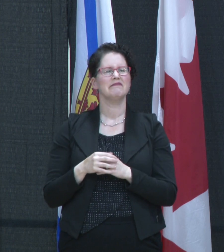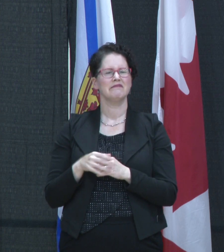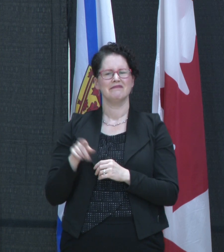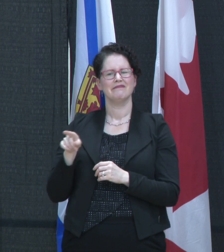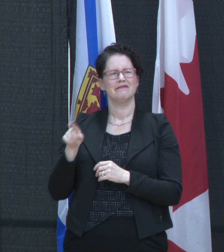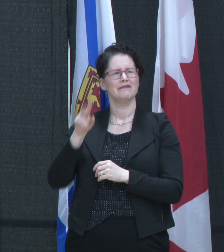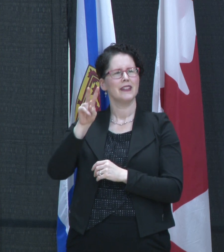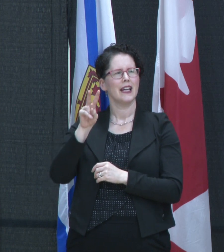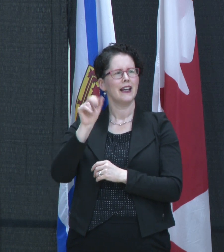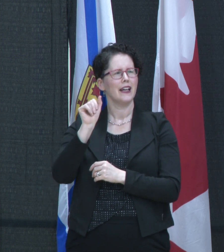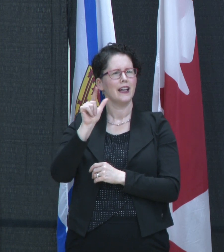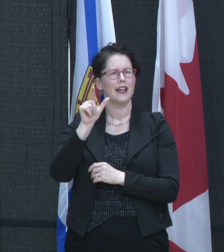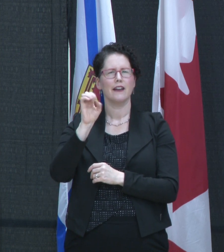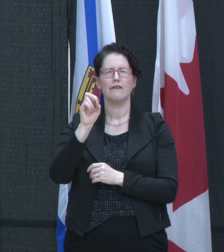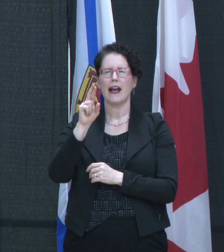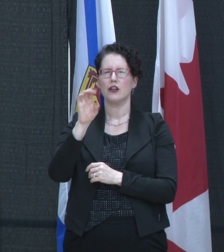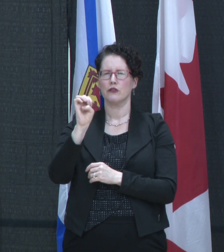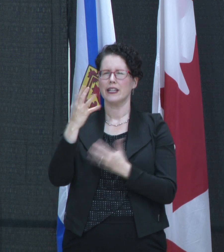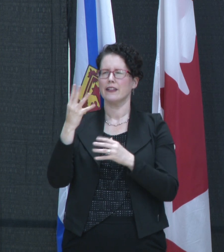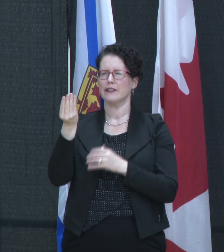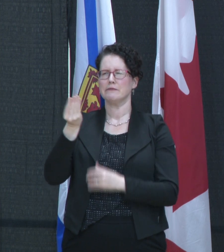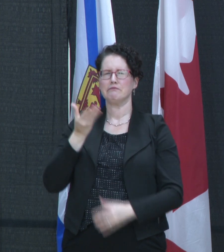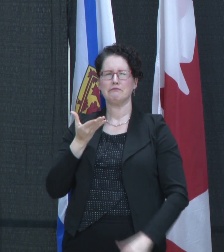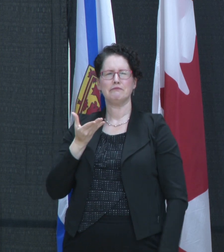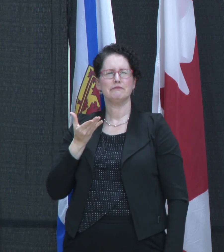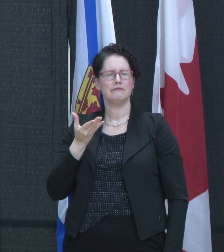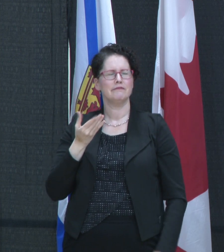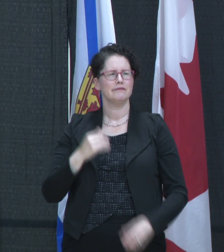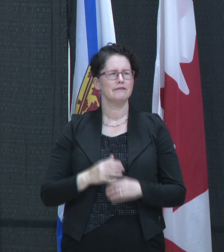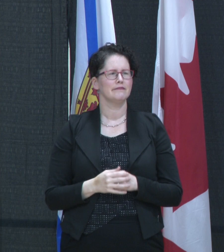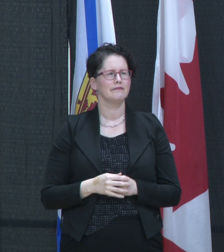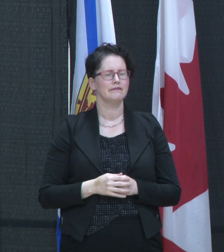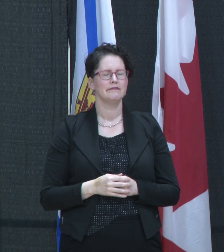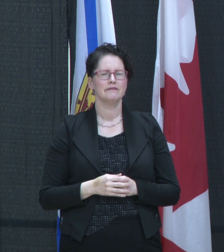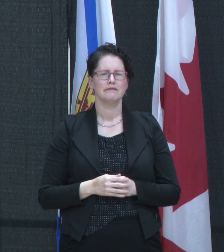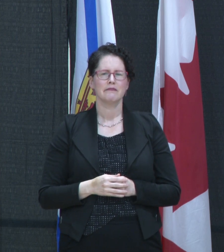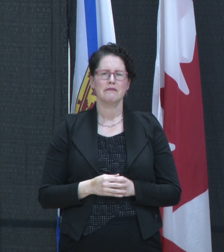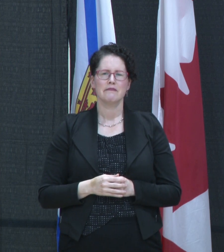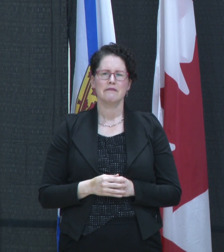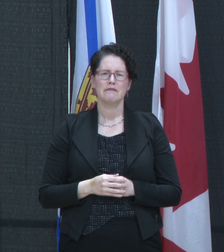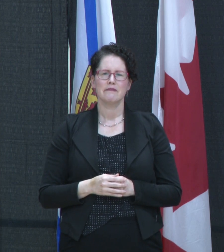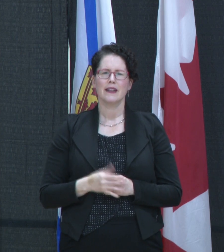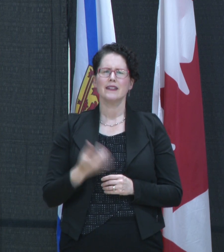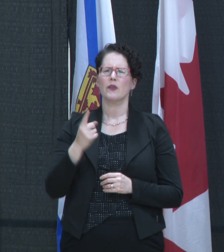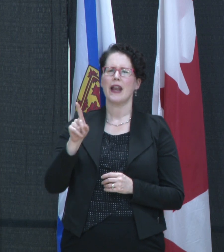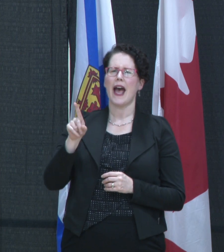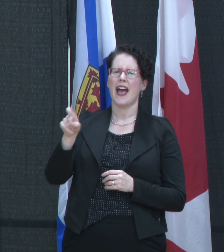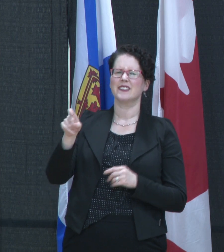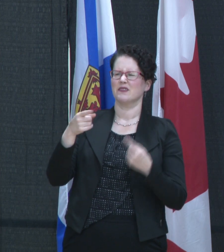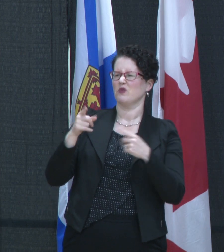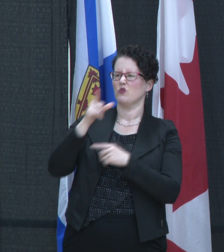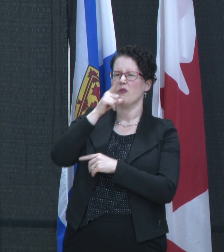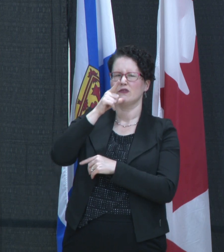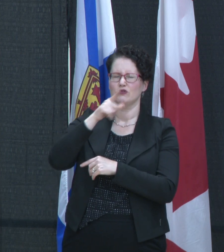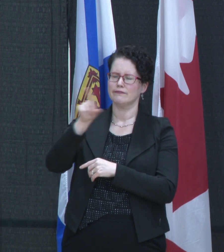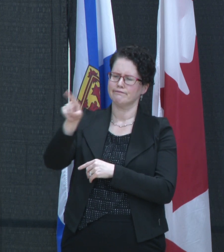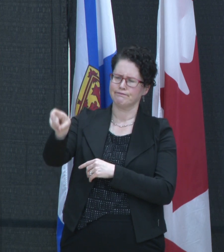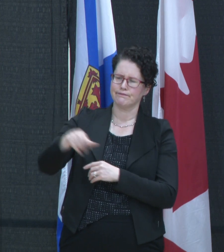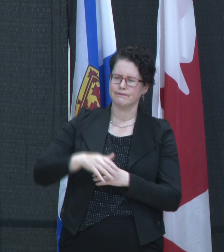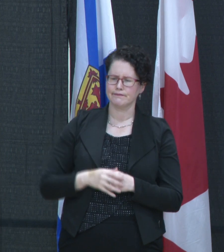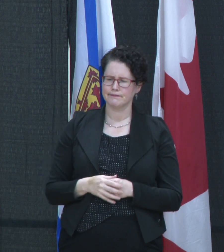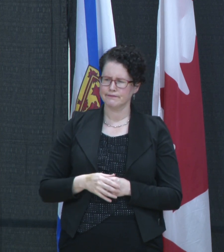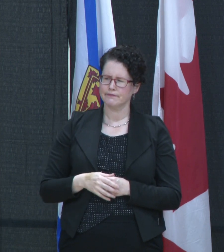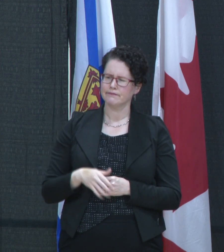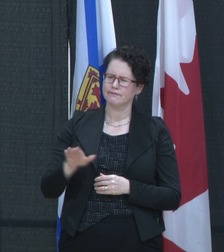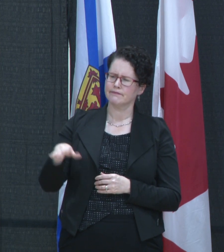us during that amazing lunch that I had the privilege of being part of. She was asked during the lunch, someone asked her, Valerie, when you were